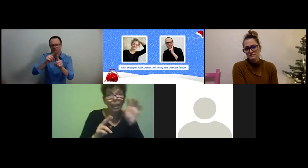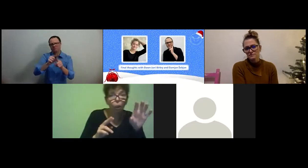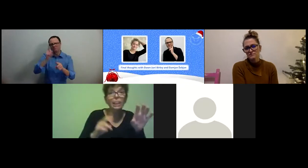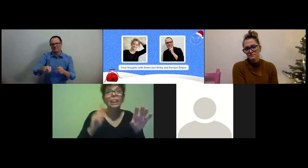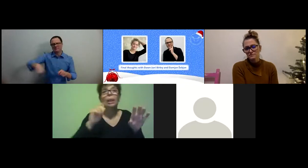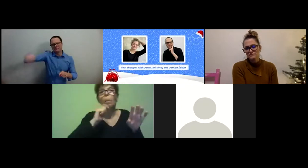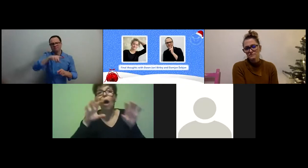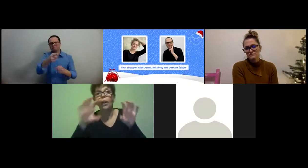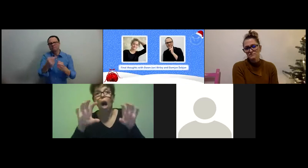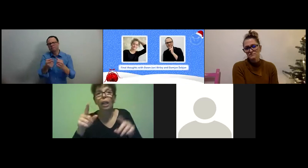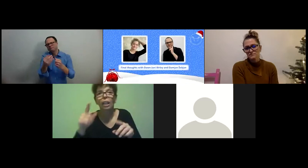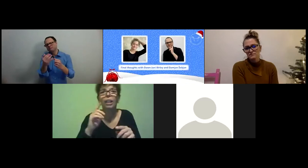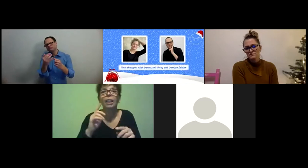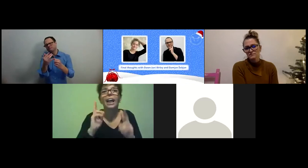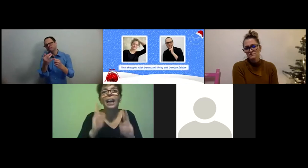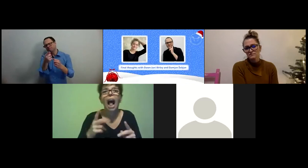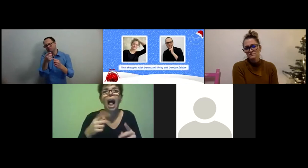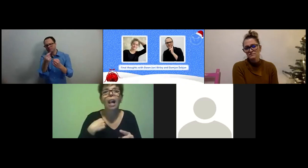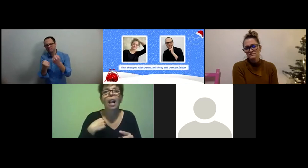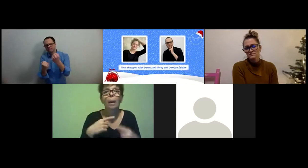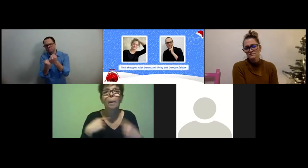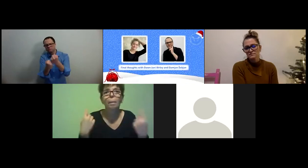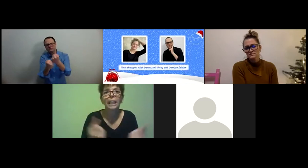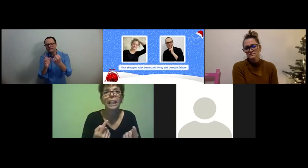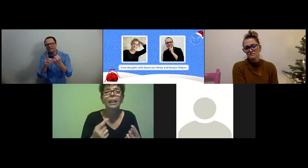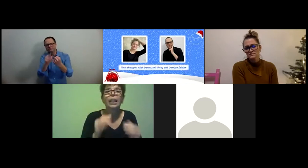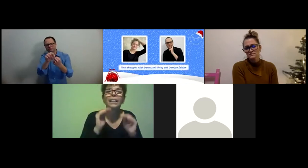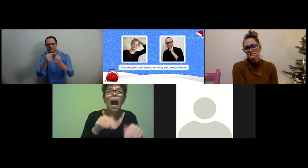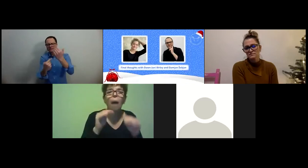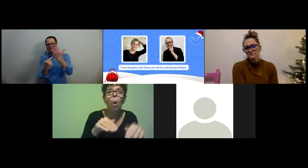multi-pin. Zoom has improved.